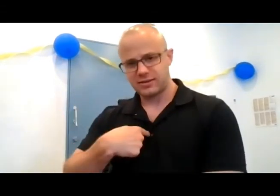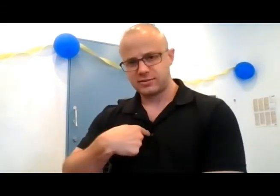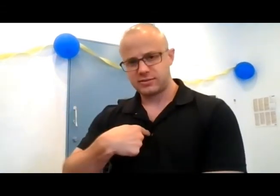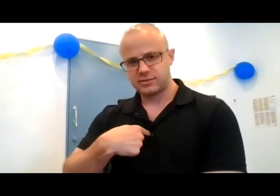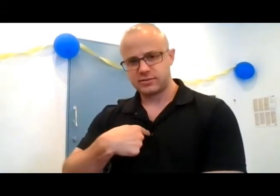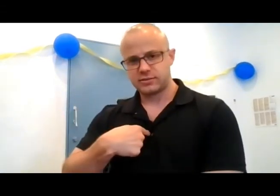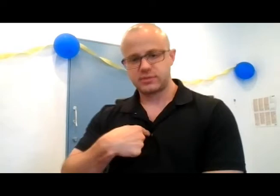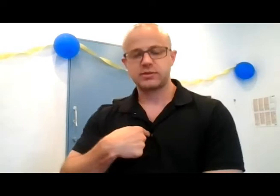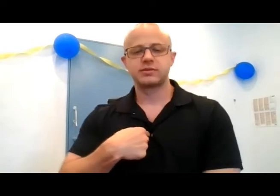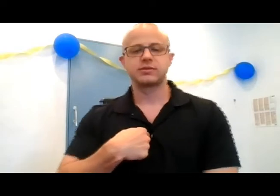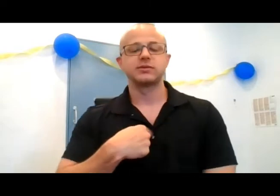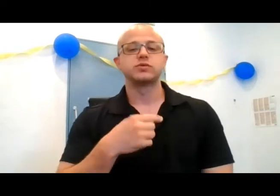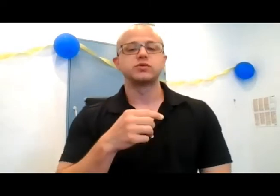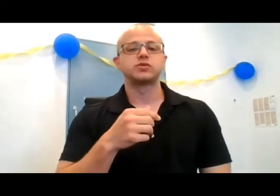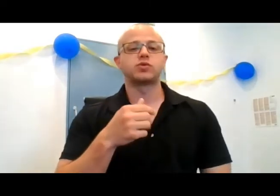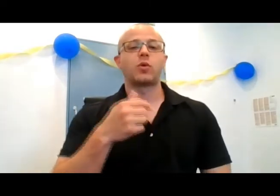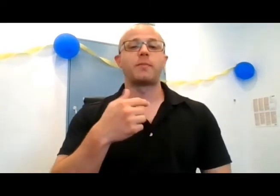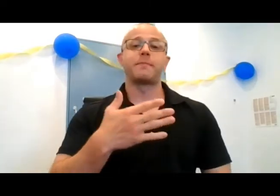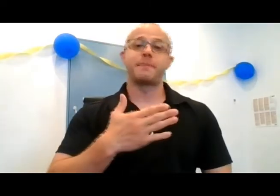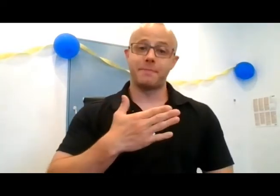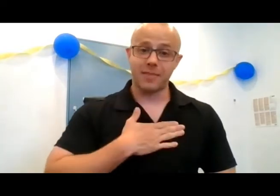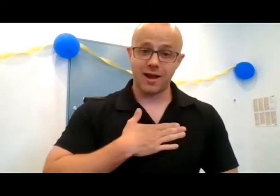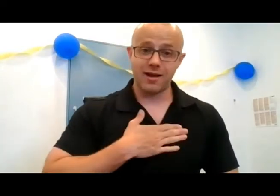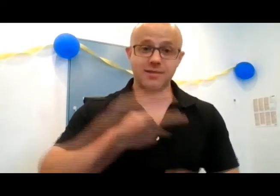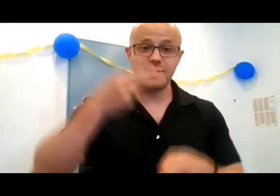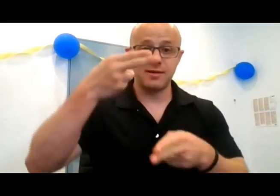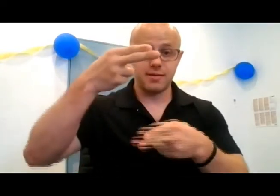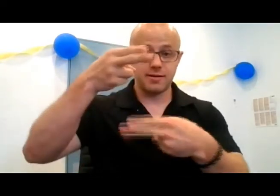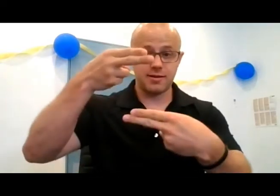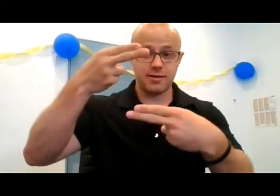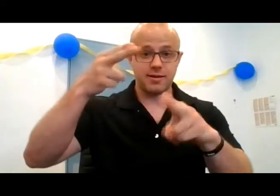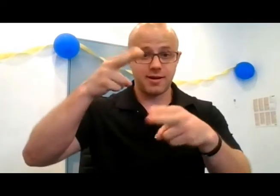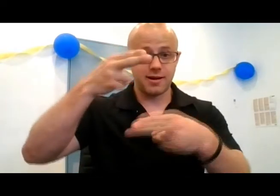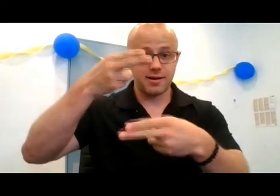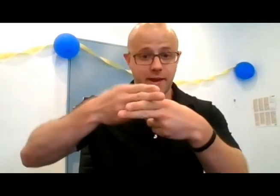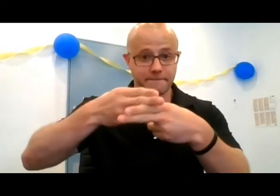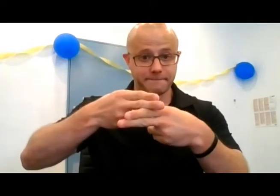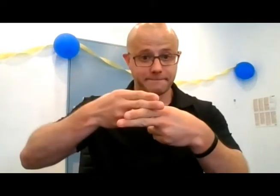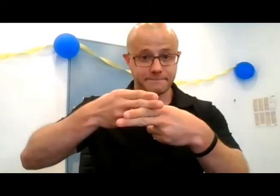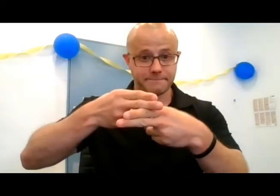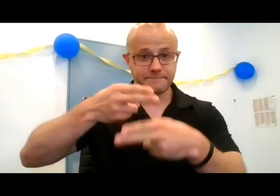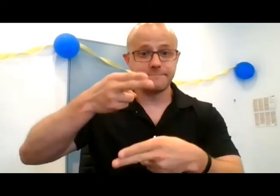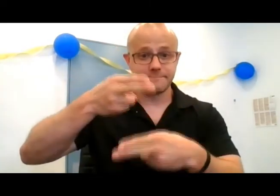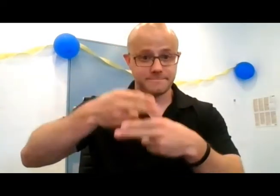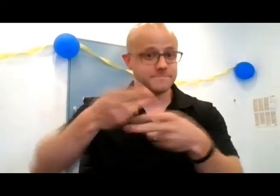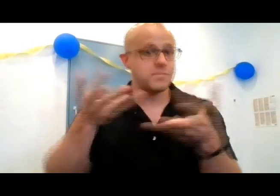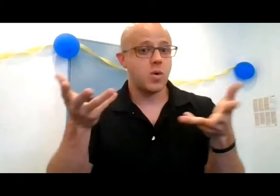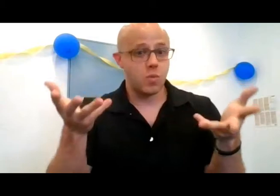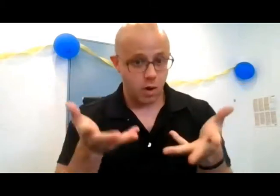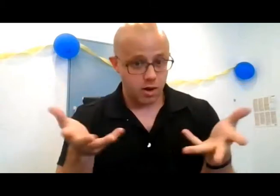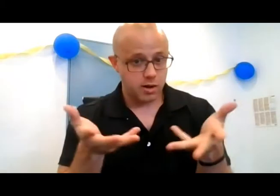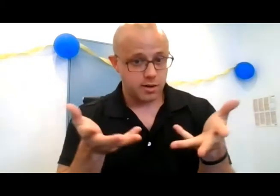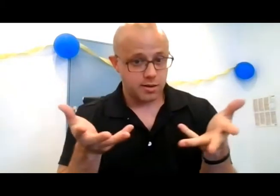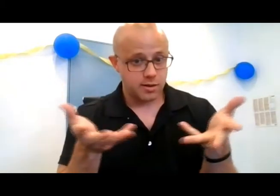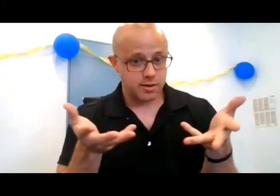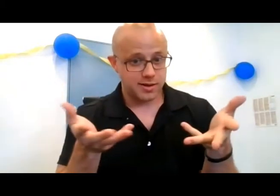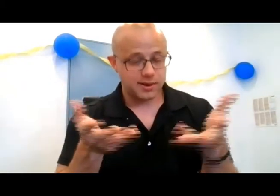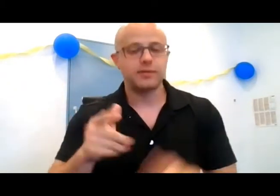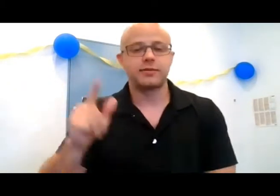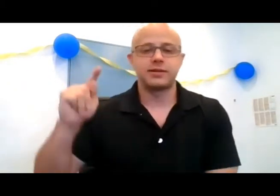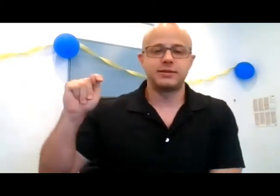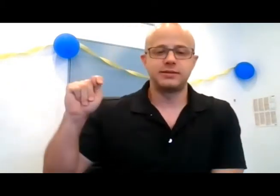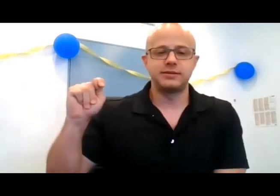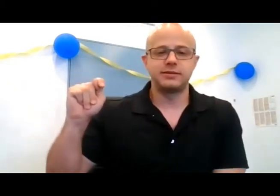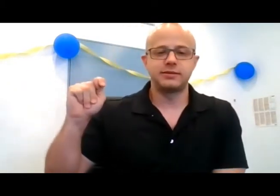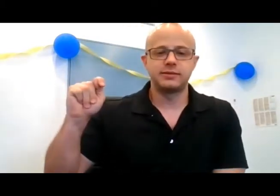It's one person, I. Use your index finger to point to yourself. My name, this is the sign for name,